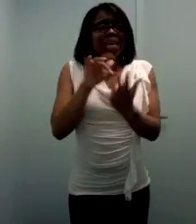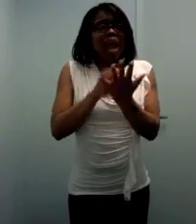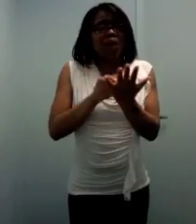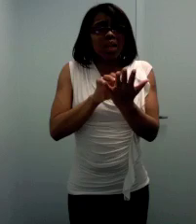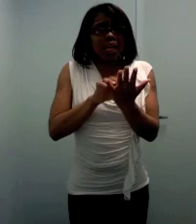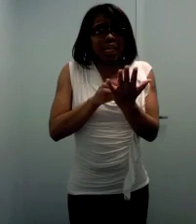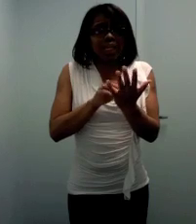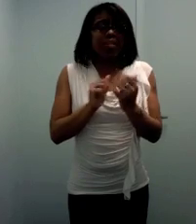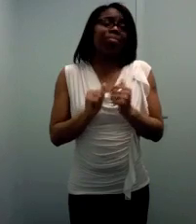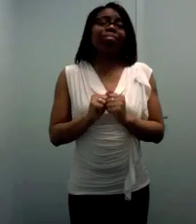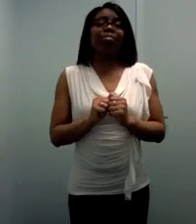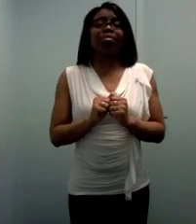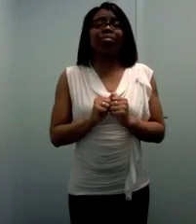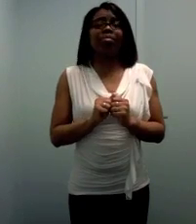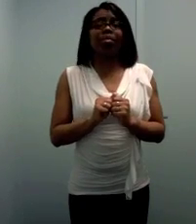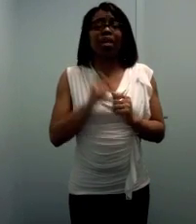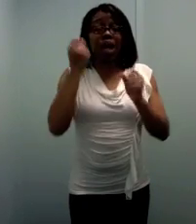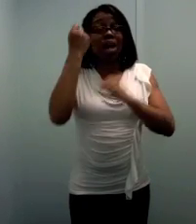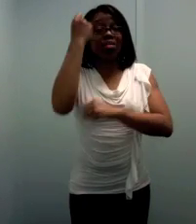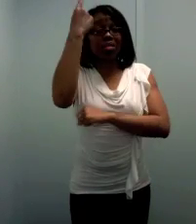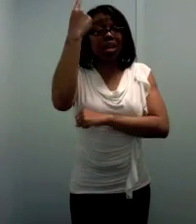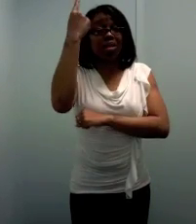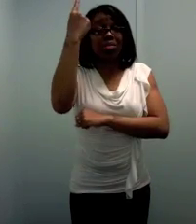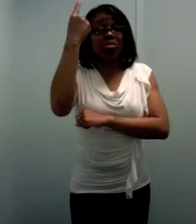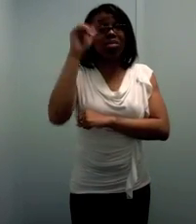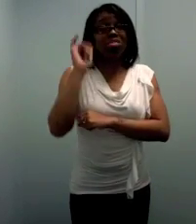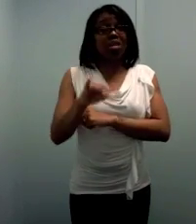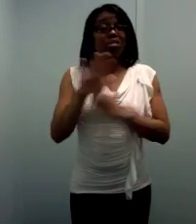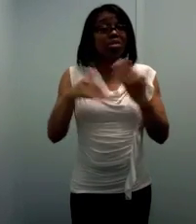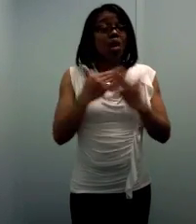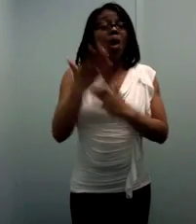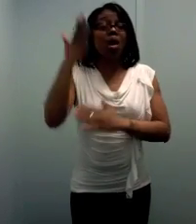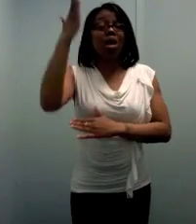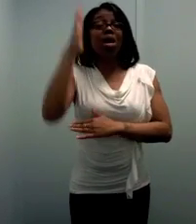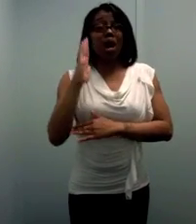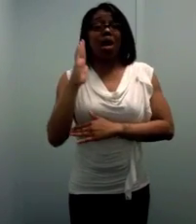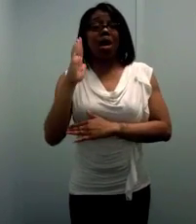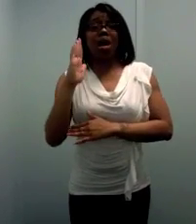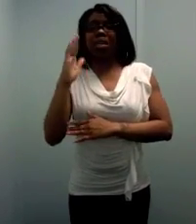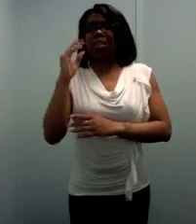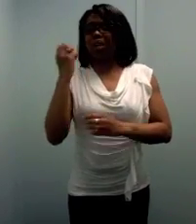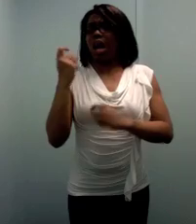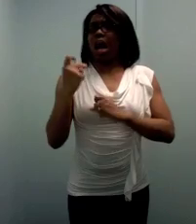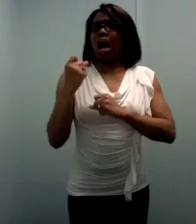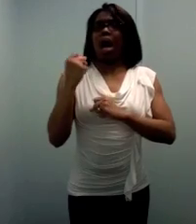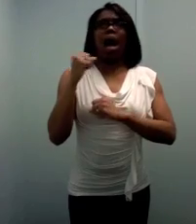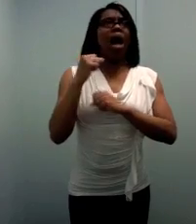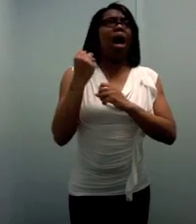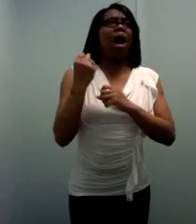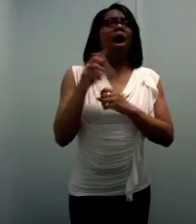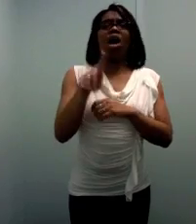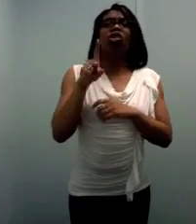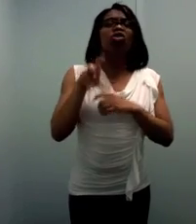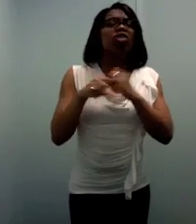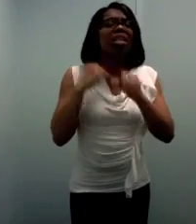calculating. Now, it's understandable that this has all got intertwined. Over hundreds of years, there was only one way to do calculating. That was by